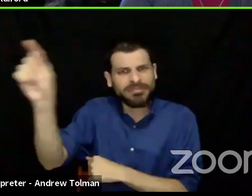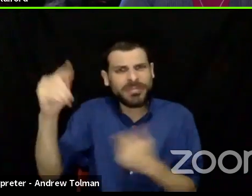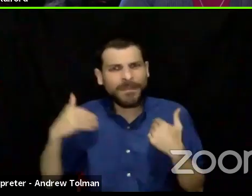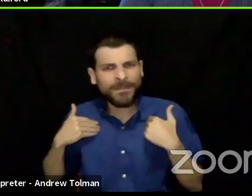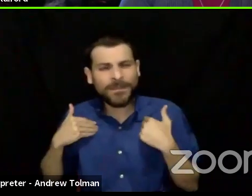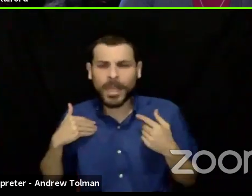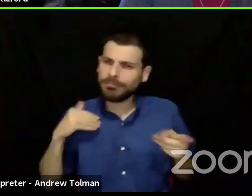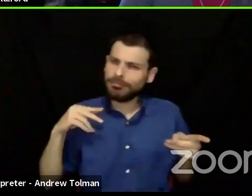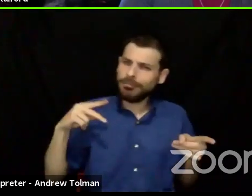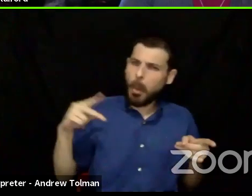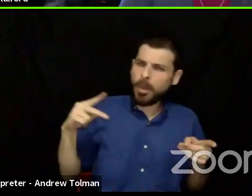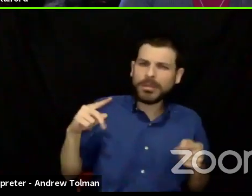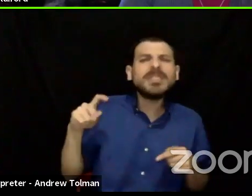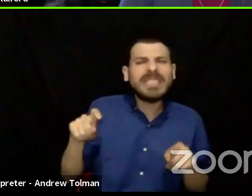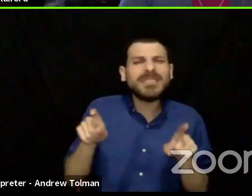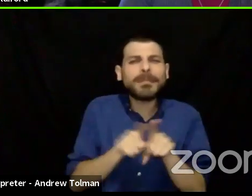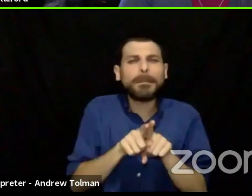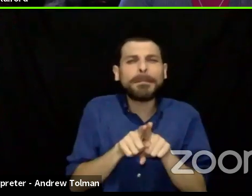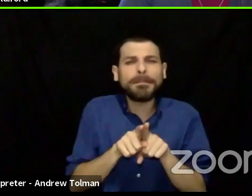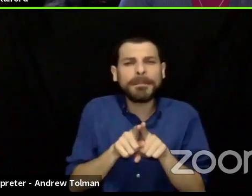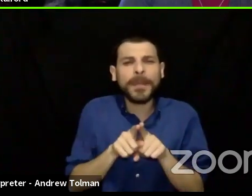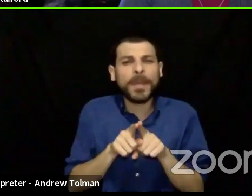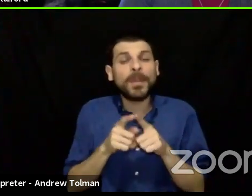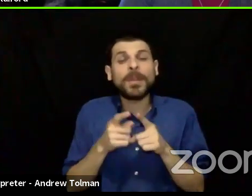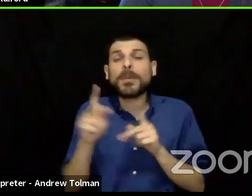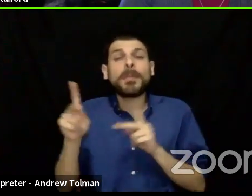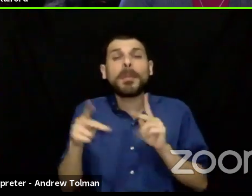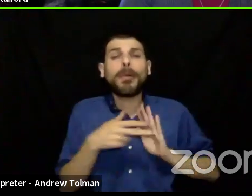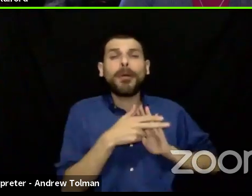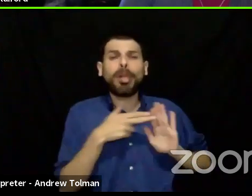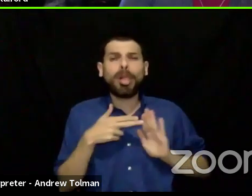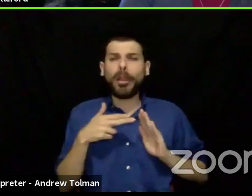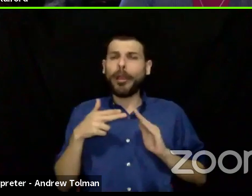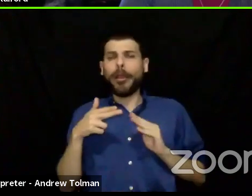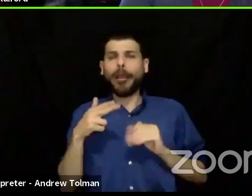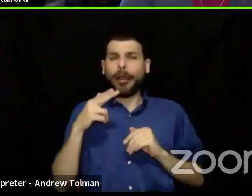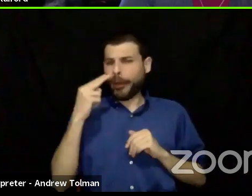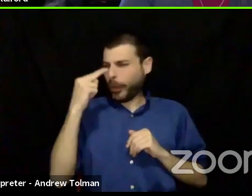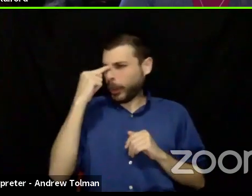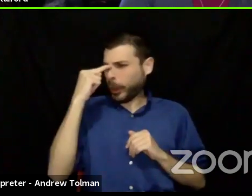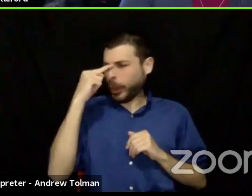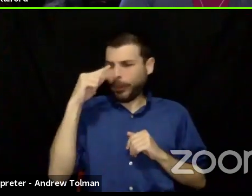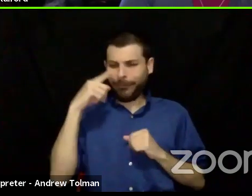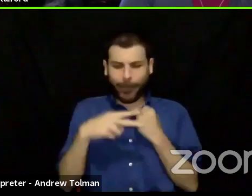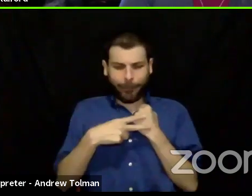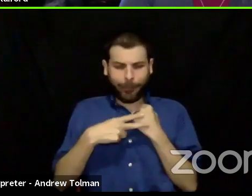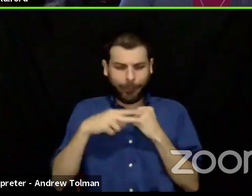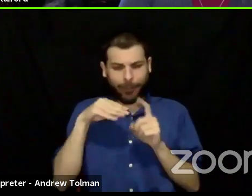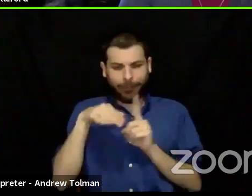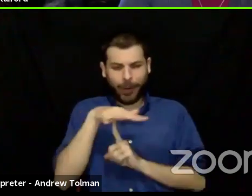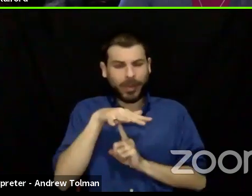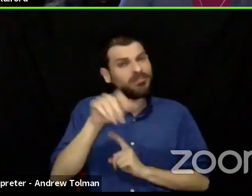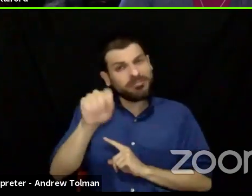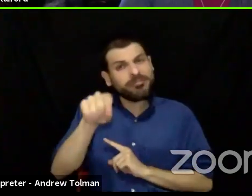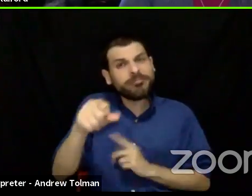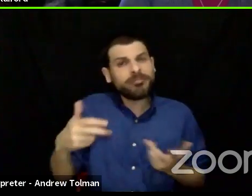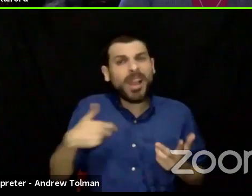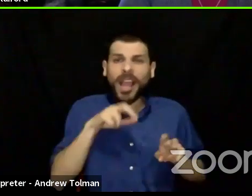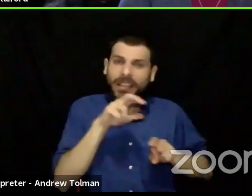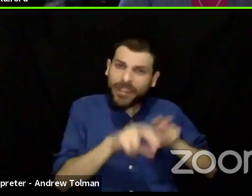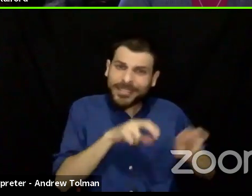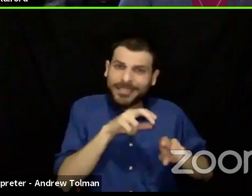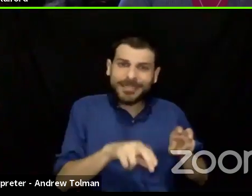forward. And yeah, they can call me a preservation buff, but that just means that I'm interested in investing in those things that I believe